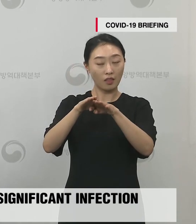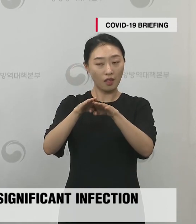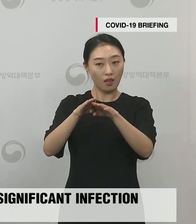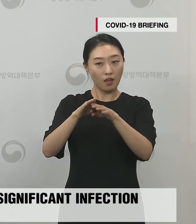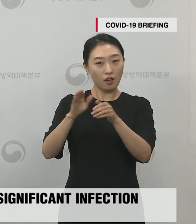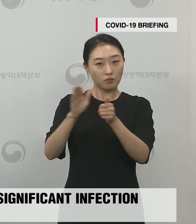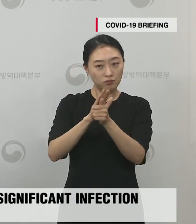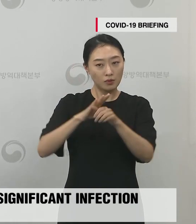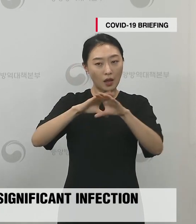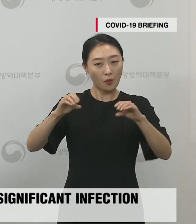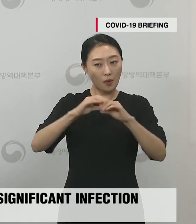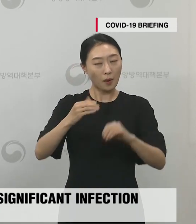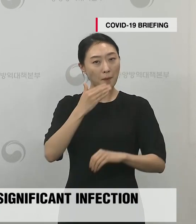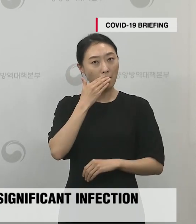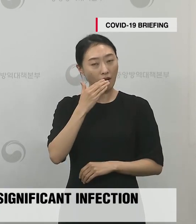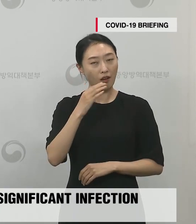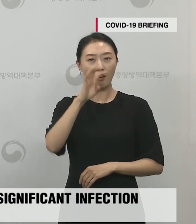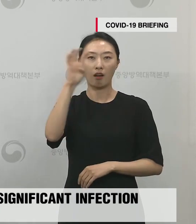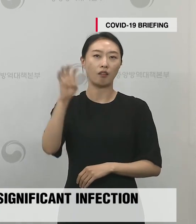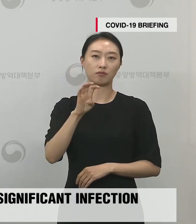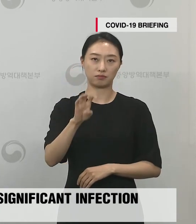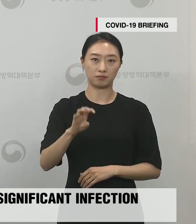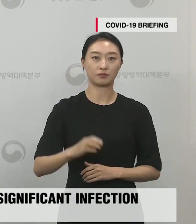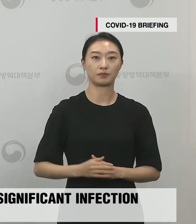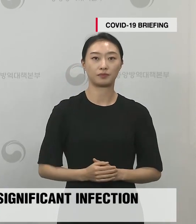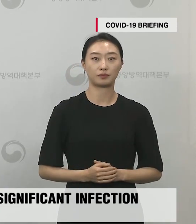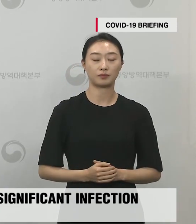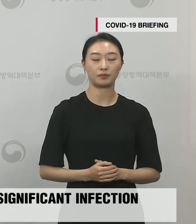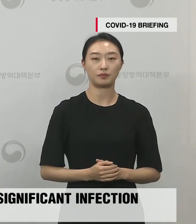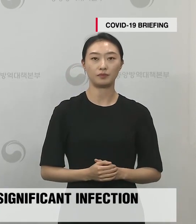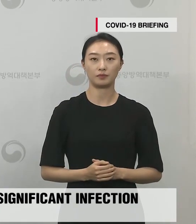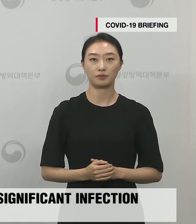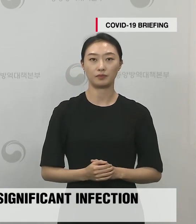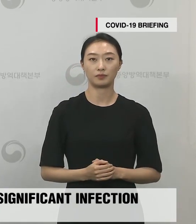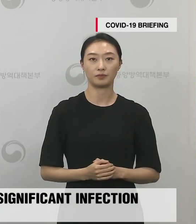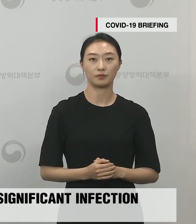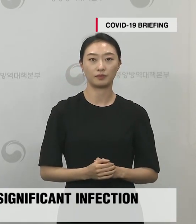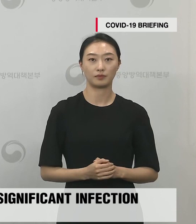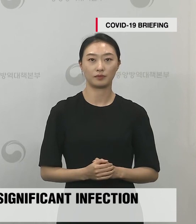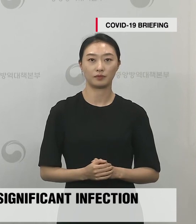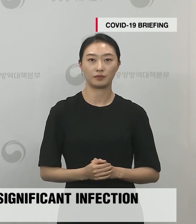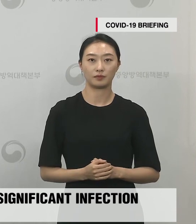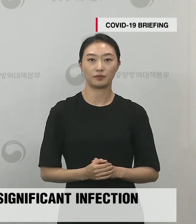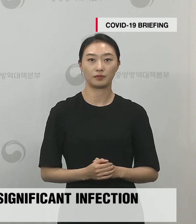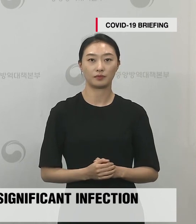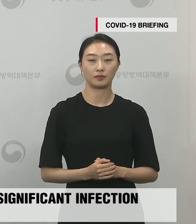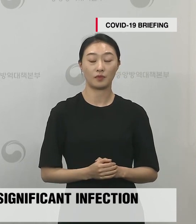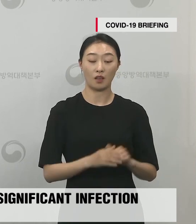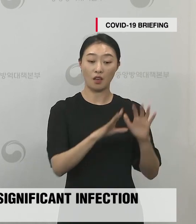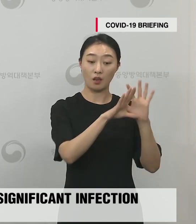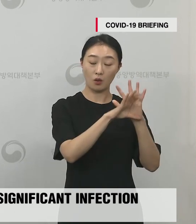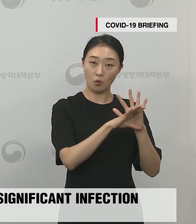will also put a high burden on the medical system as well.